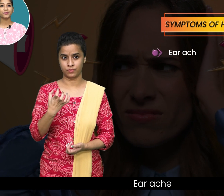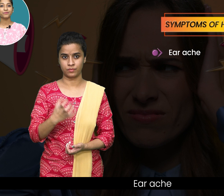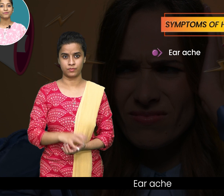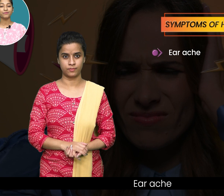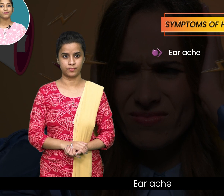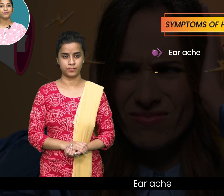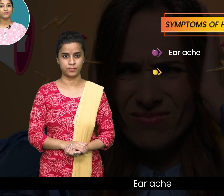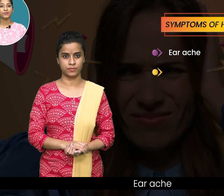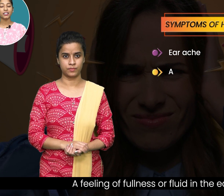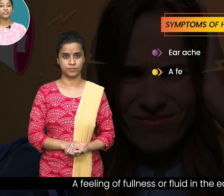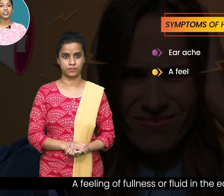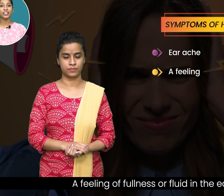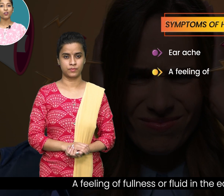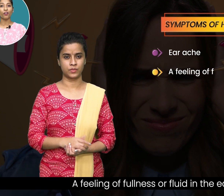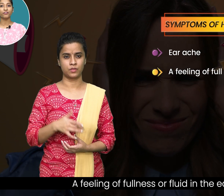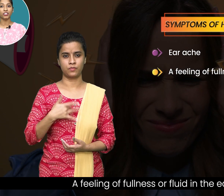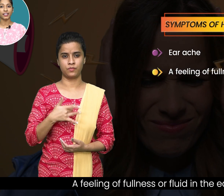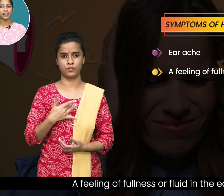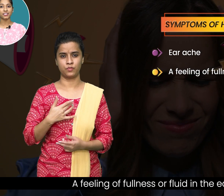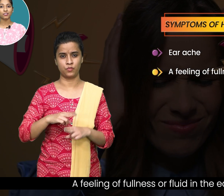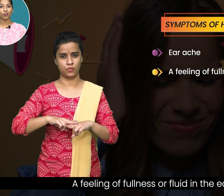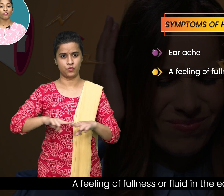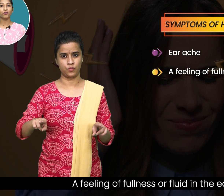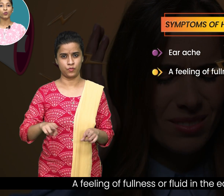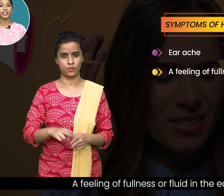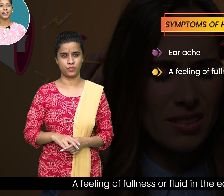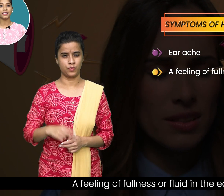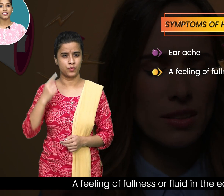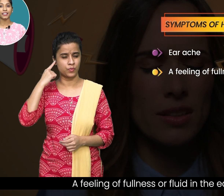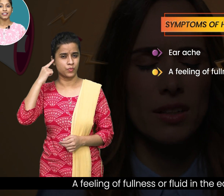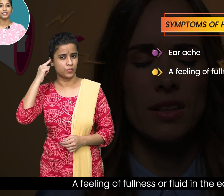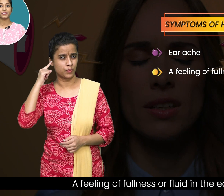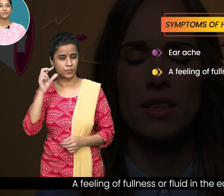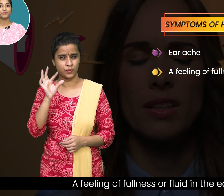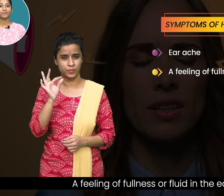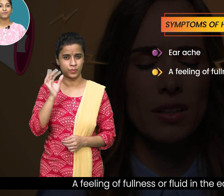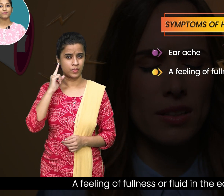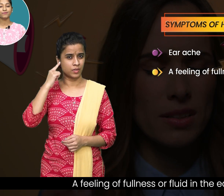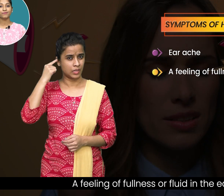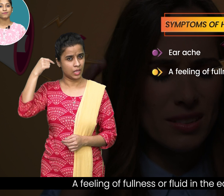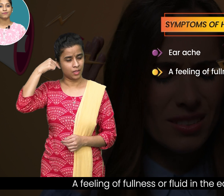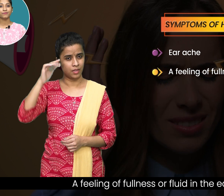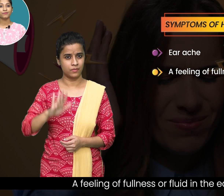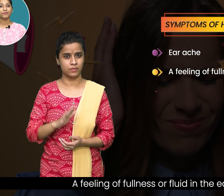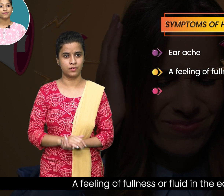Earache, a feeling of fullness of fluid in the ear.